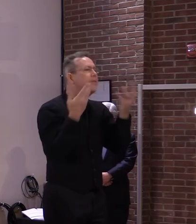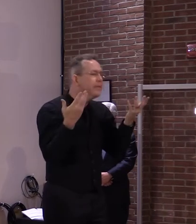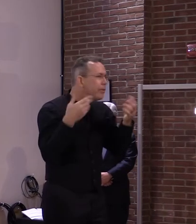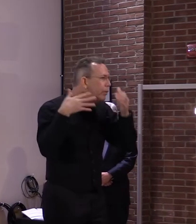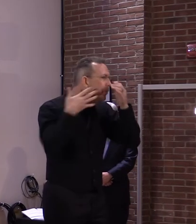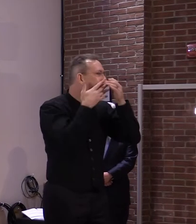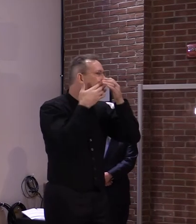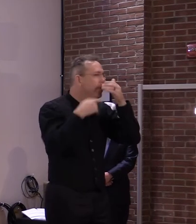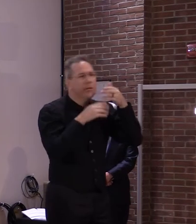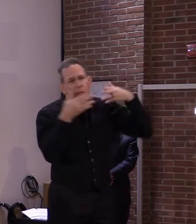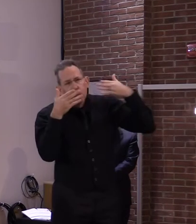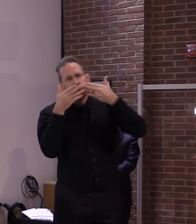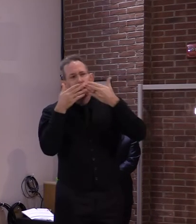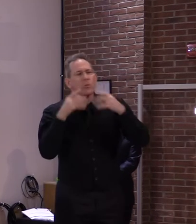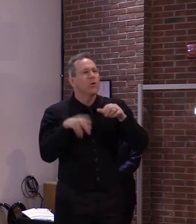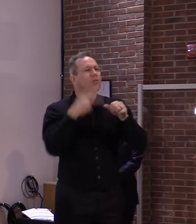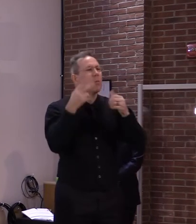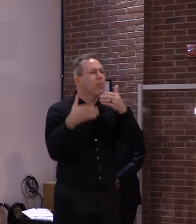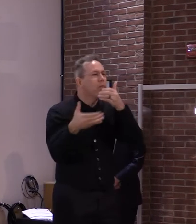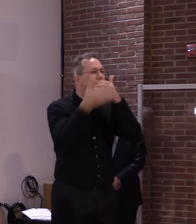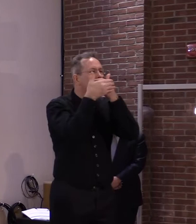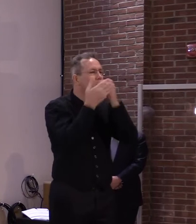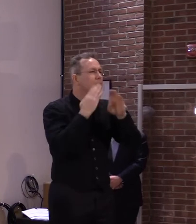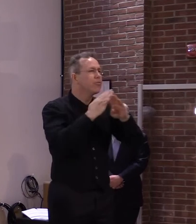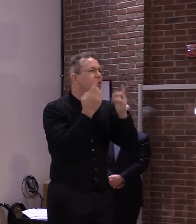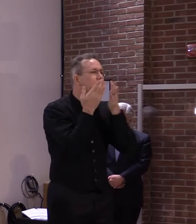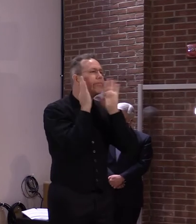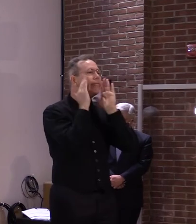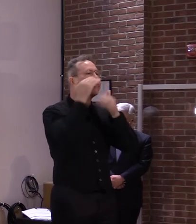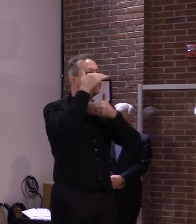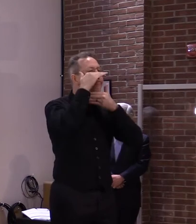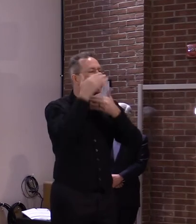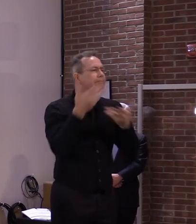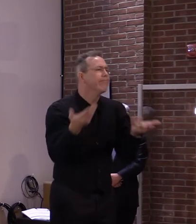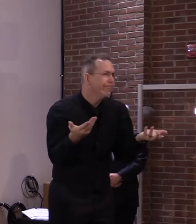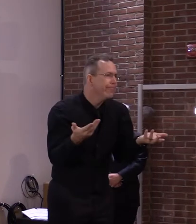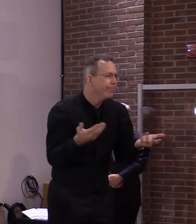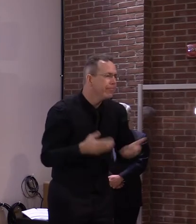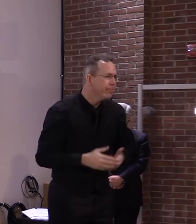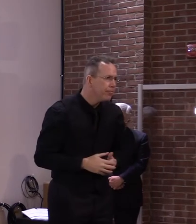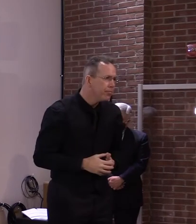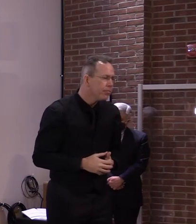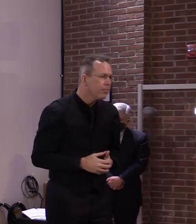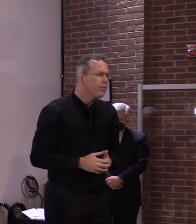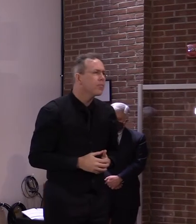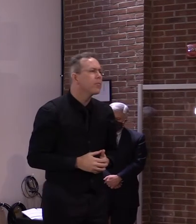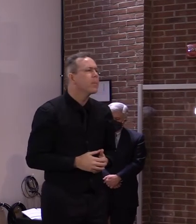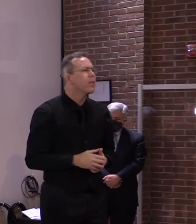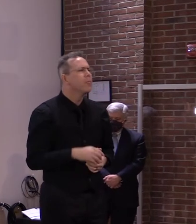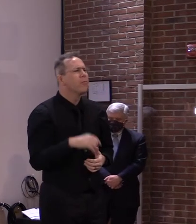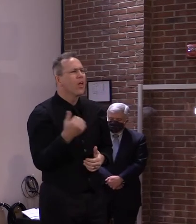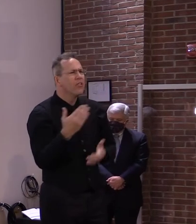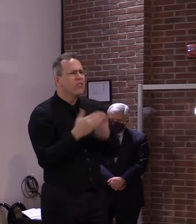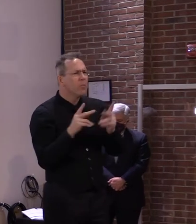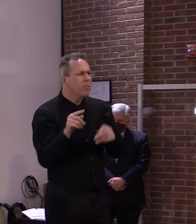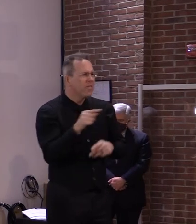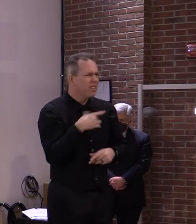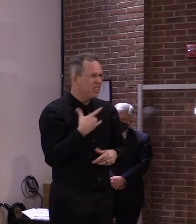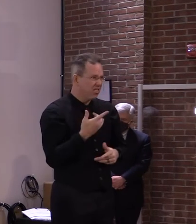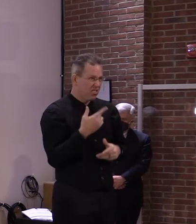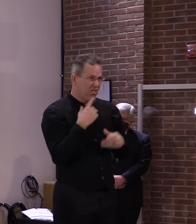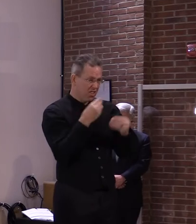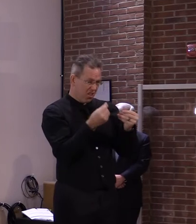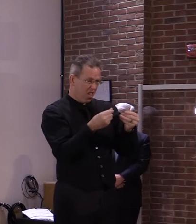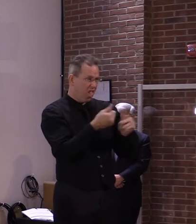and that would be fine there's also questions about about should i give up the cloth mask and buy a medical